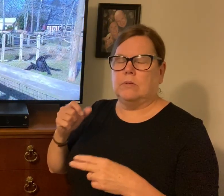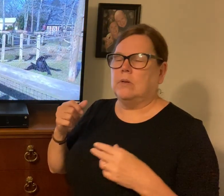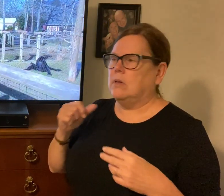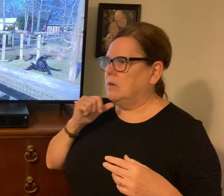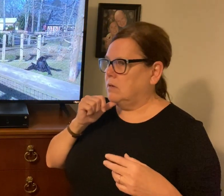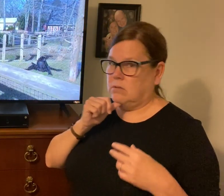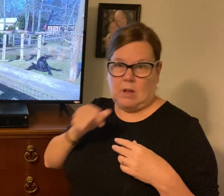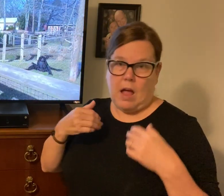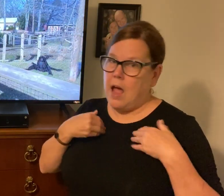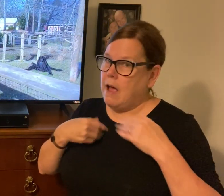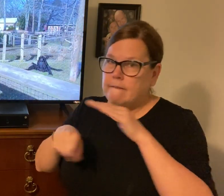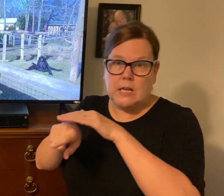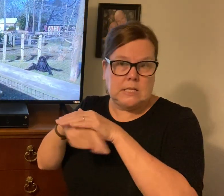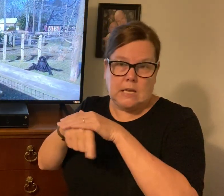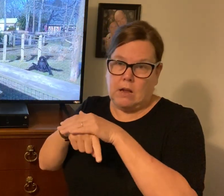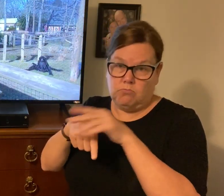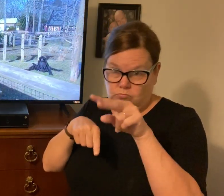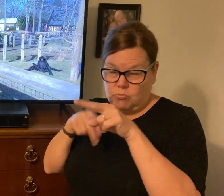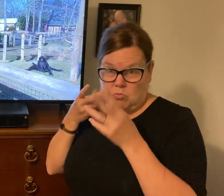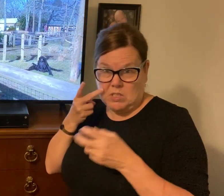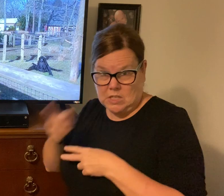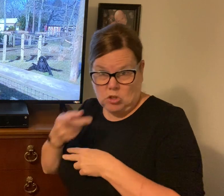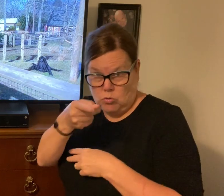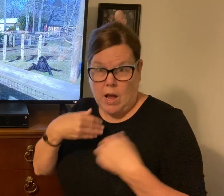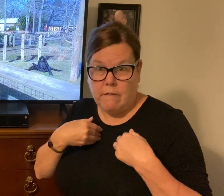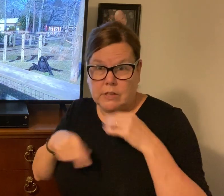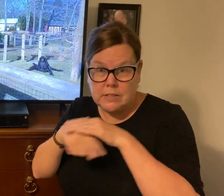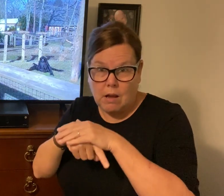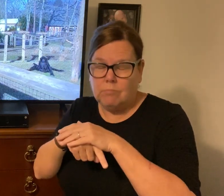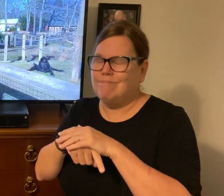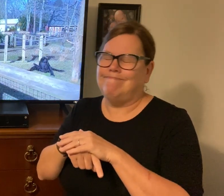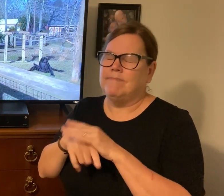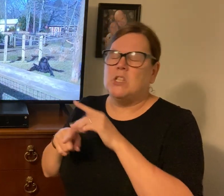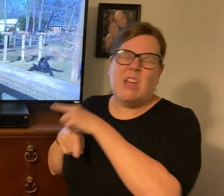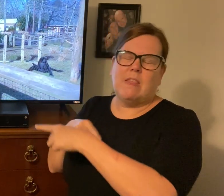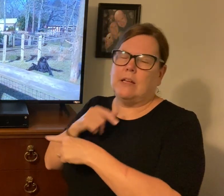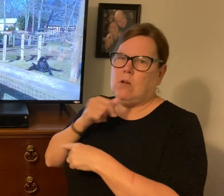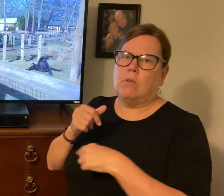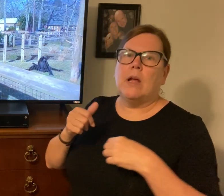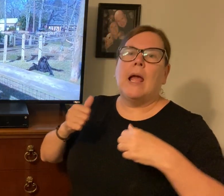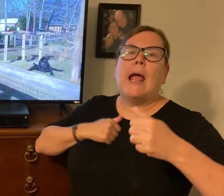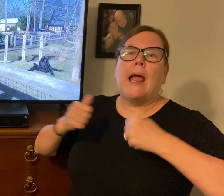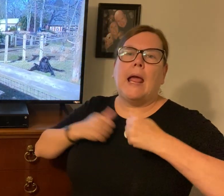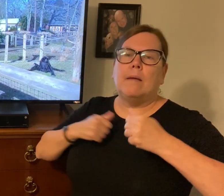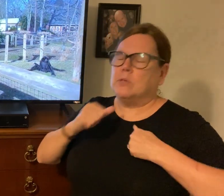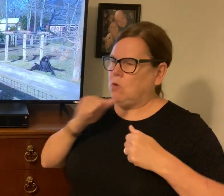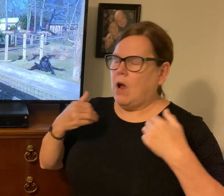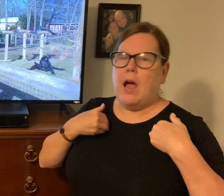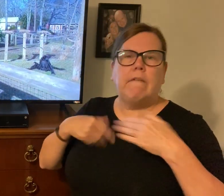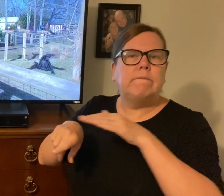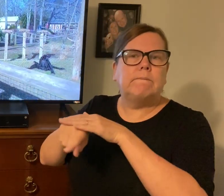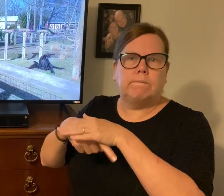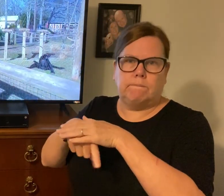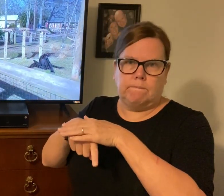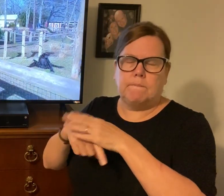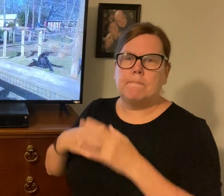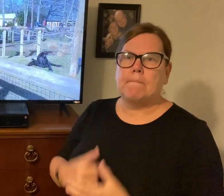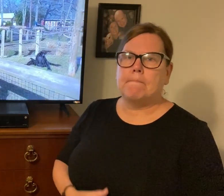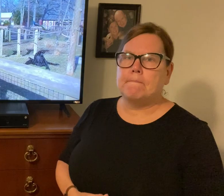tail. Do you guys have a tail? Do you want to check and make sure? No, no tail? All right, so that means you're an ape. Humans are a type of ape, just like